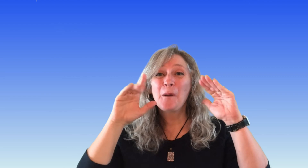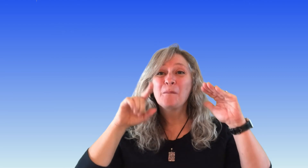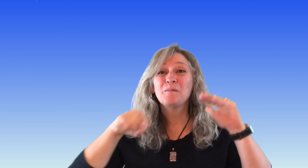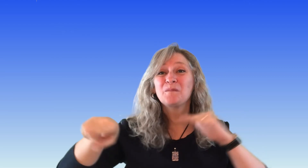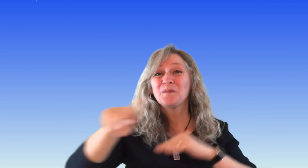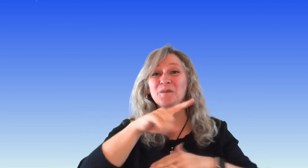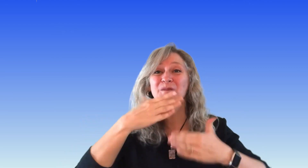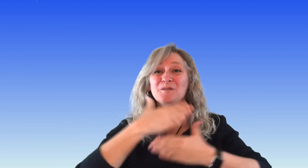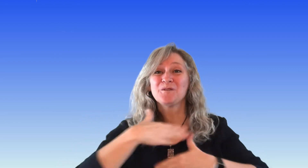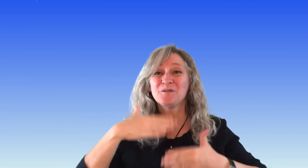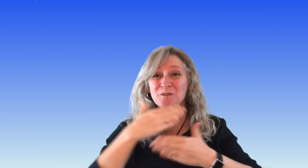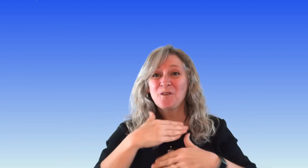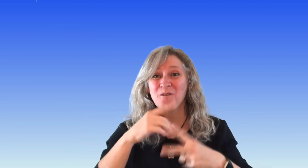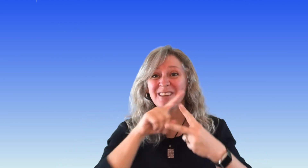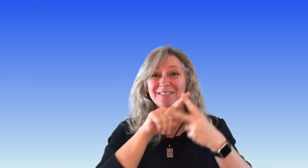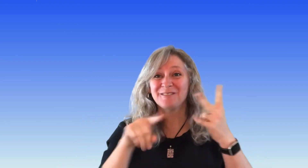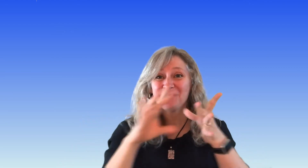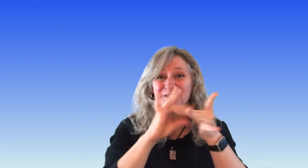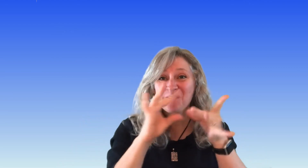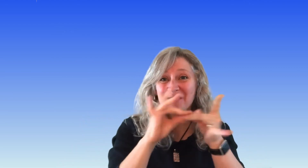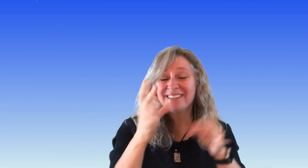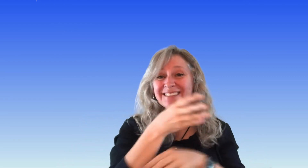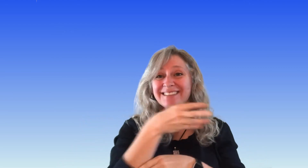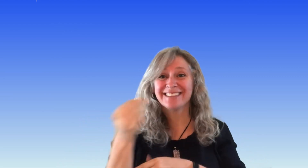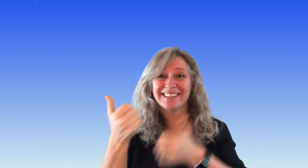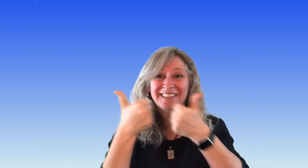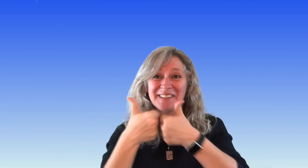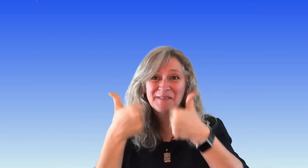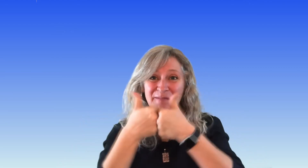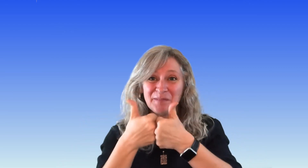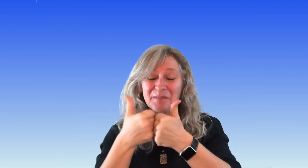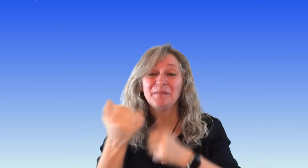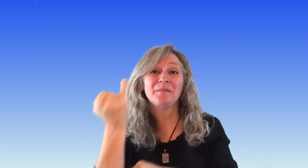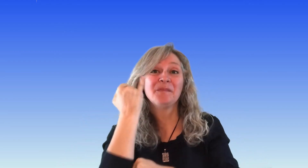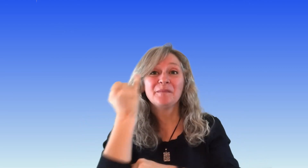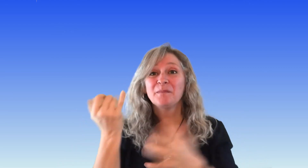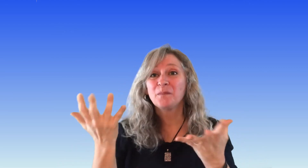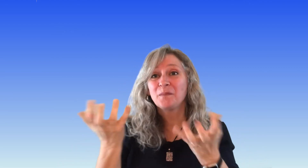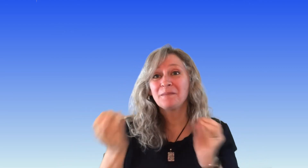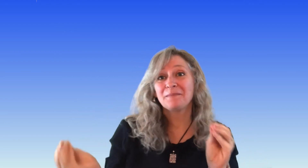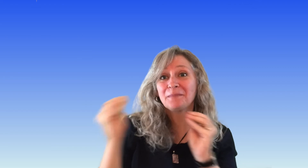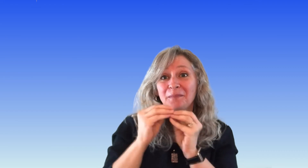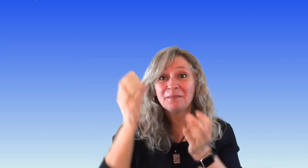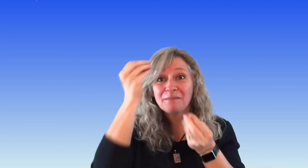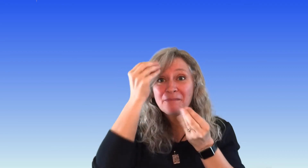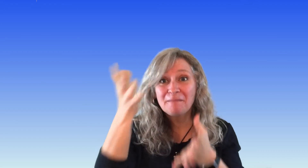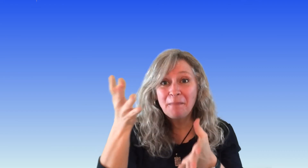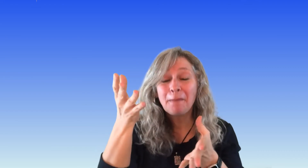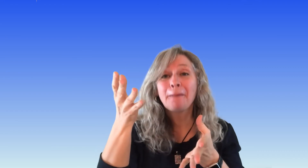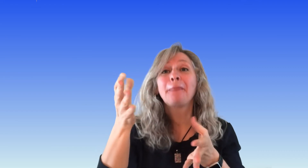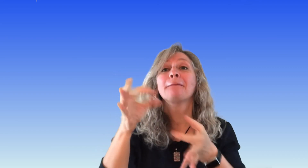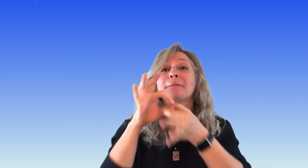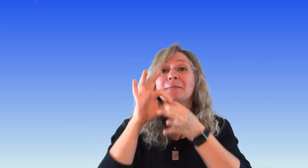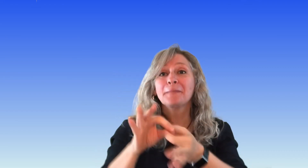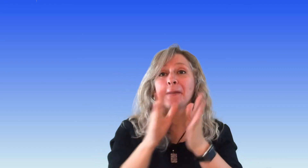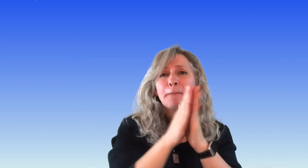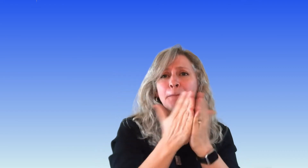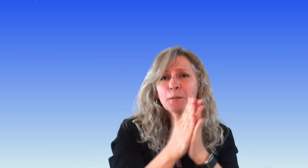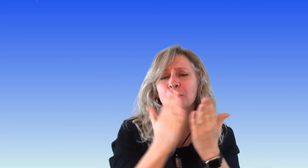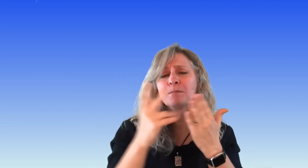Hope you enjoyed today's stories and game. If you'd like more information